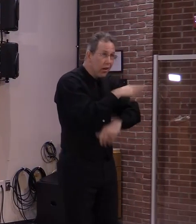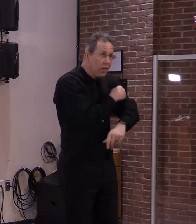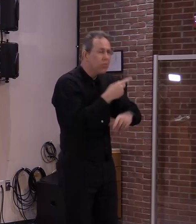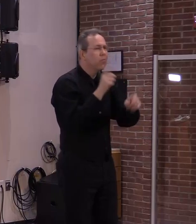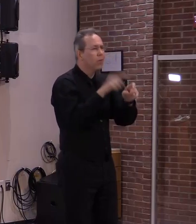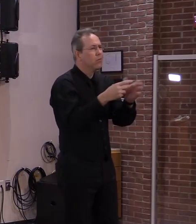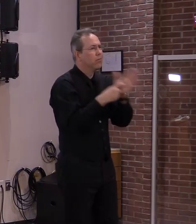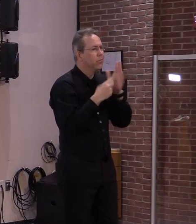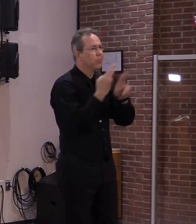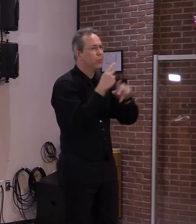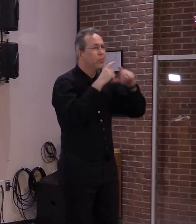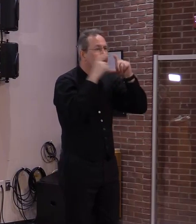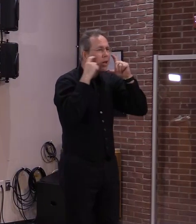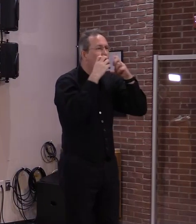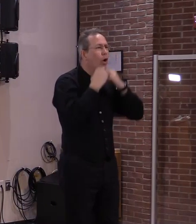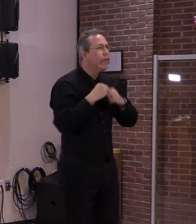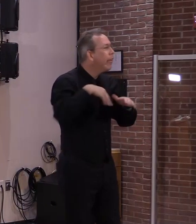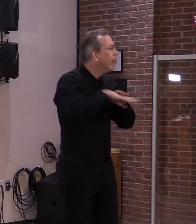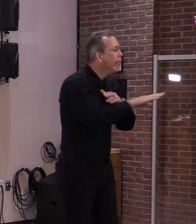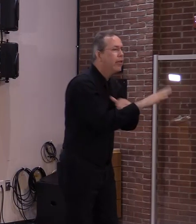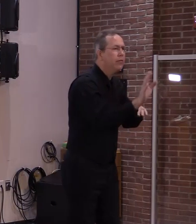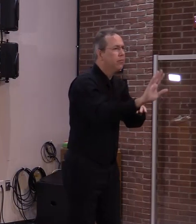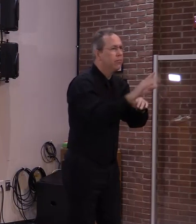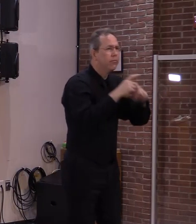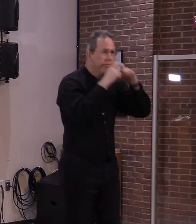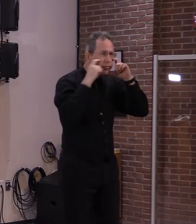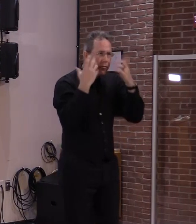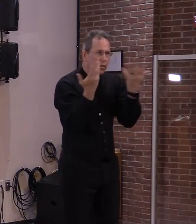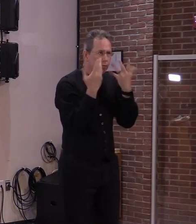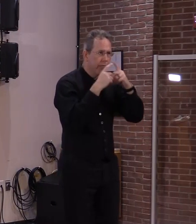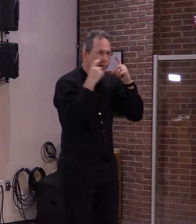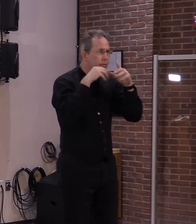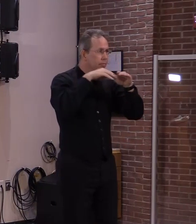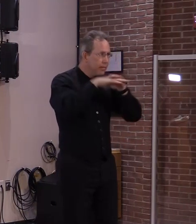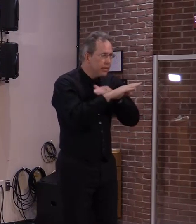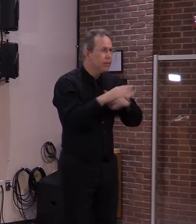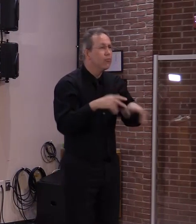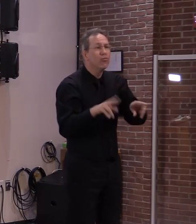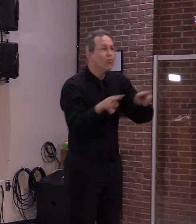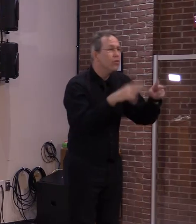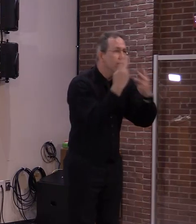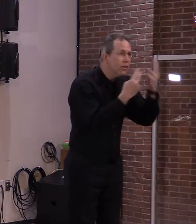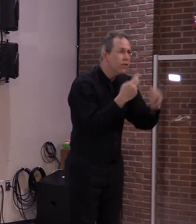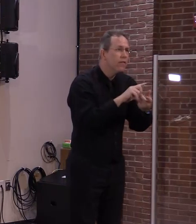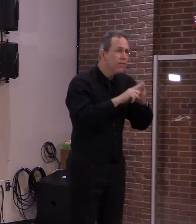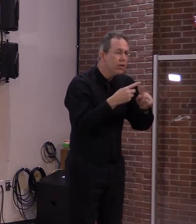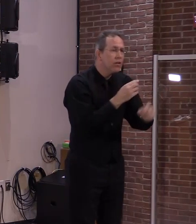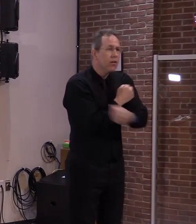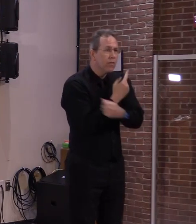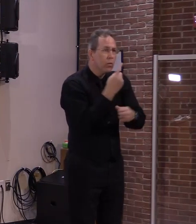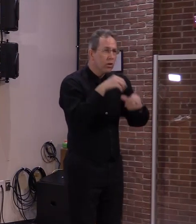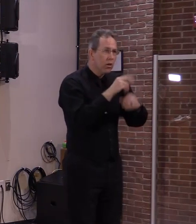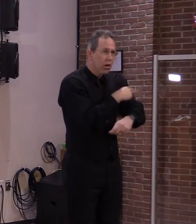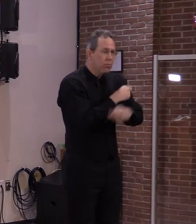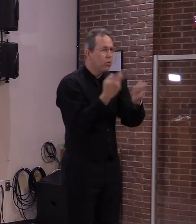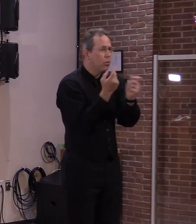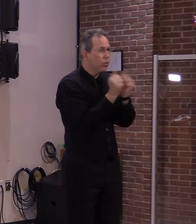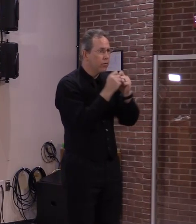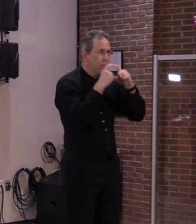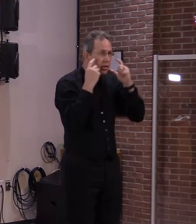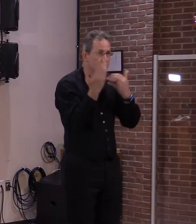for the duration of the visit. We have also updated the guidance for healthcare providers and facilities offering inpatient